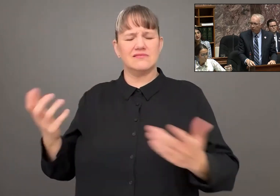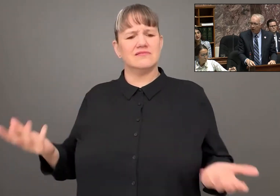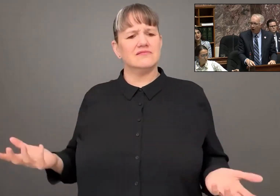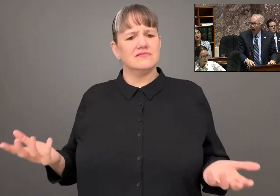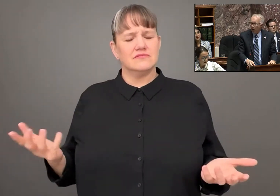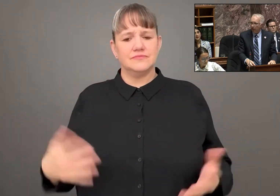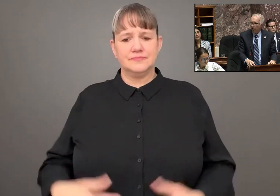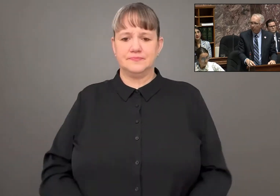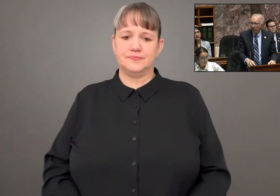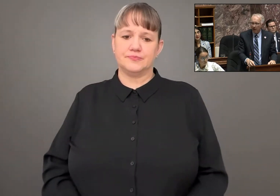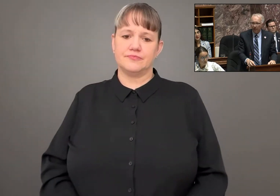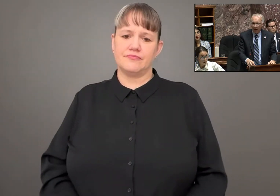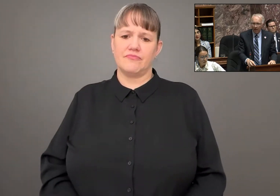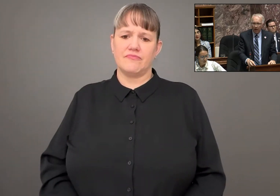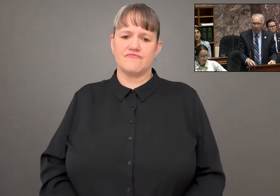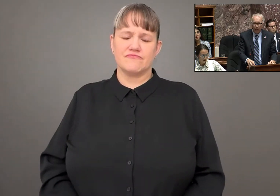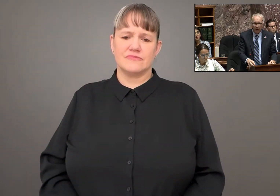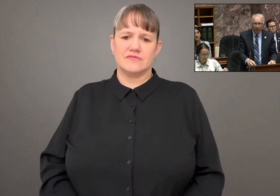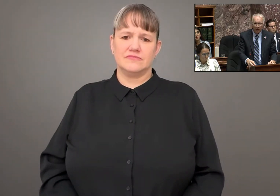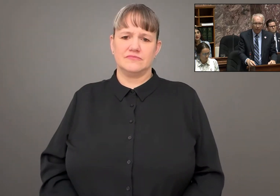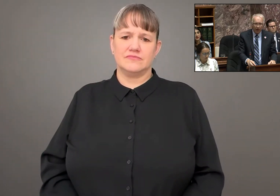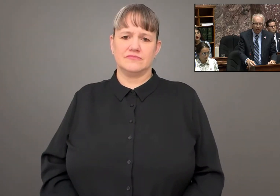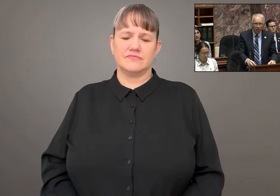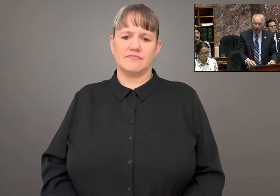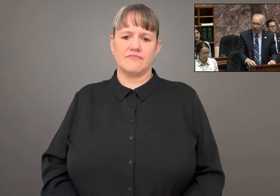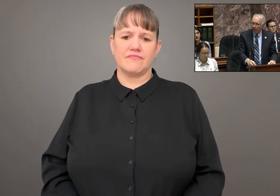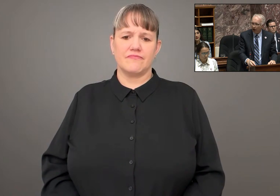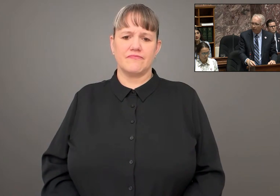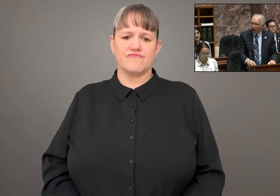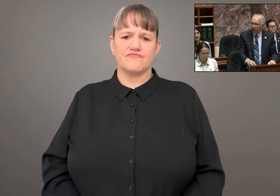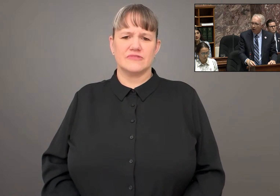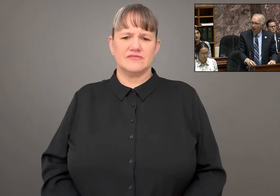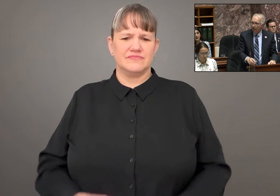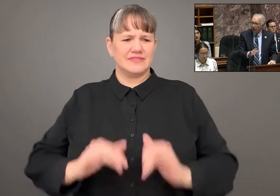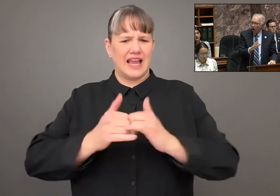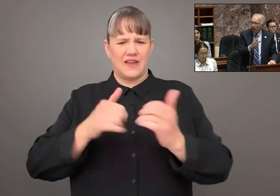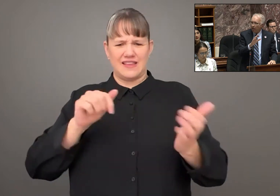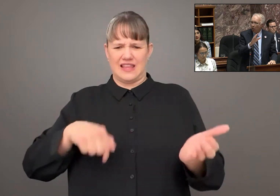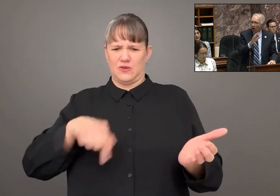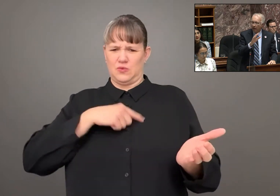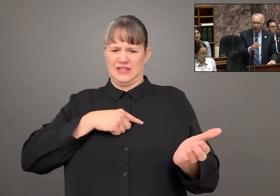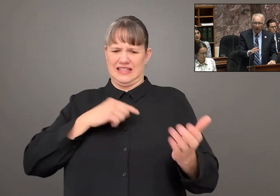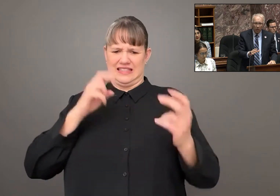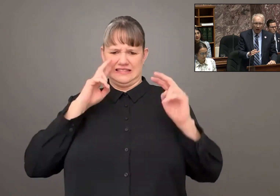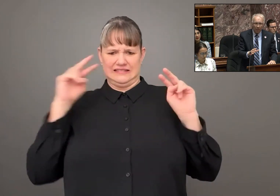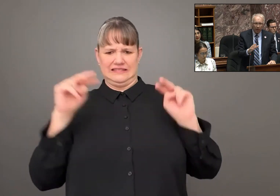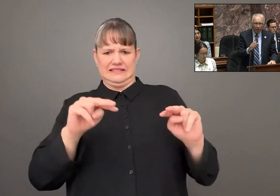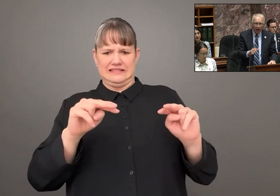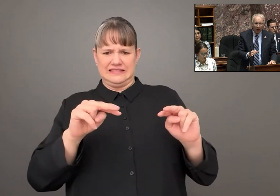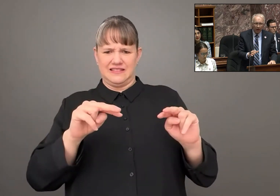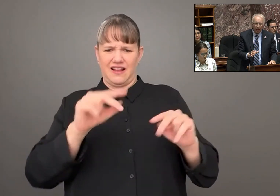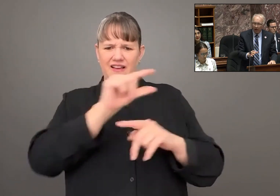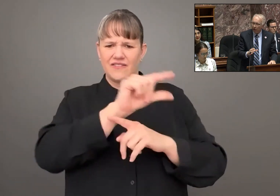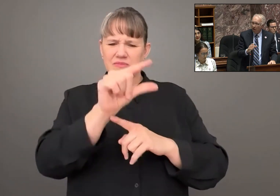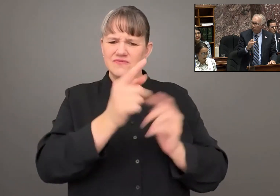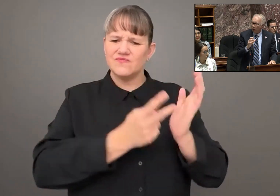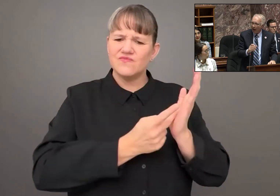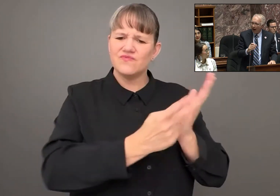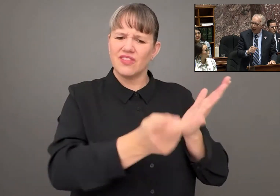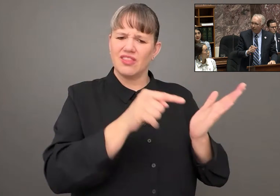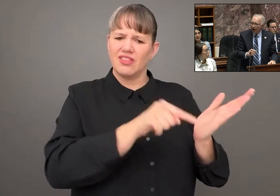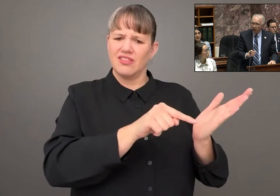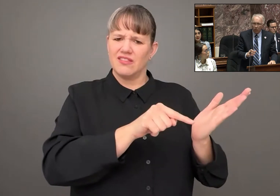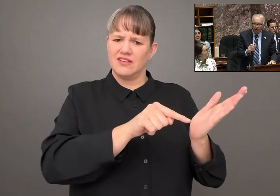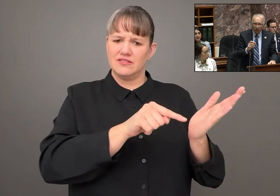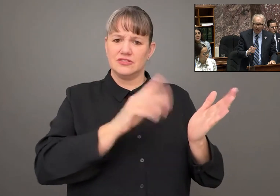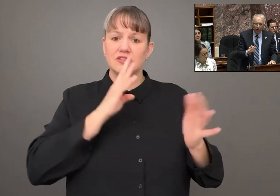Mr. Speaker, how can this be seen as anything but a complete failure by this government? They talk about wanting value added, but the reality is you can't